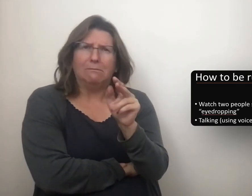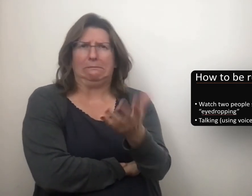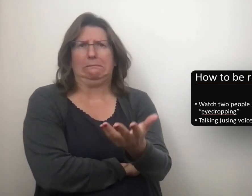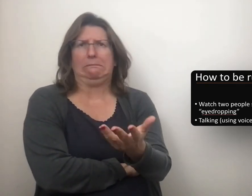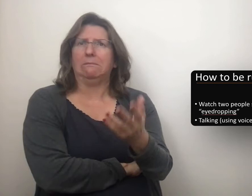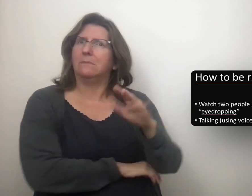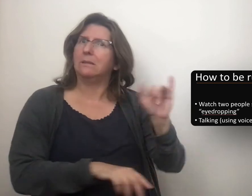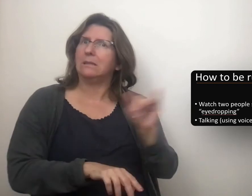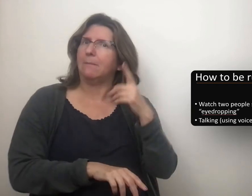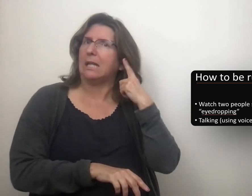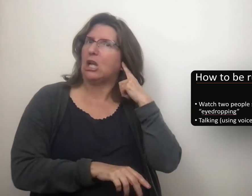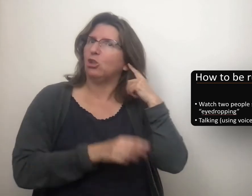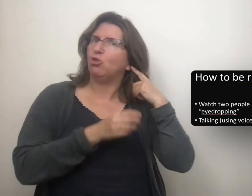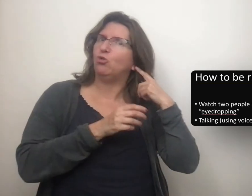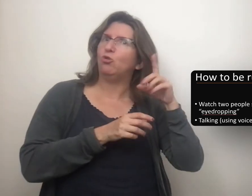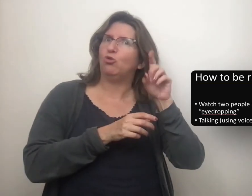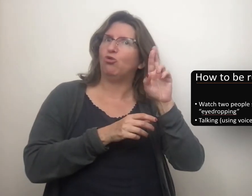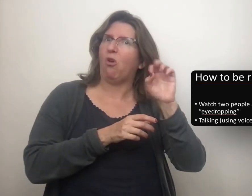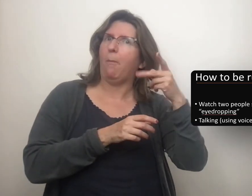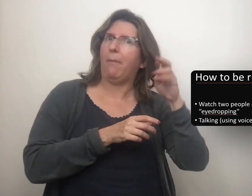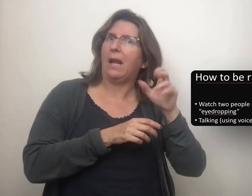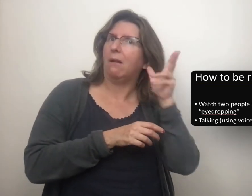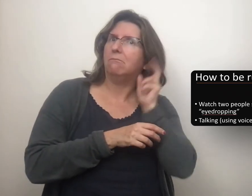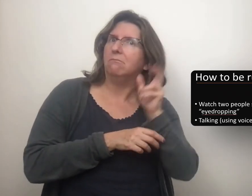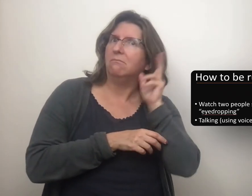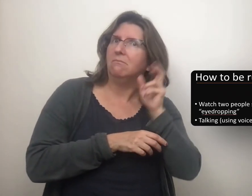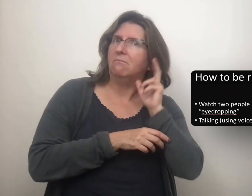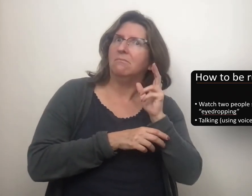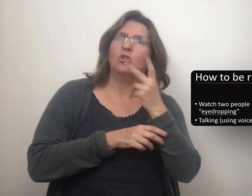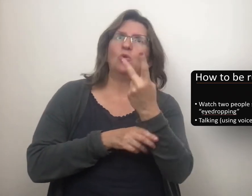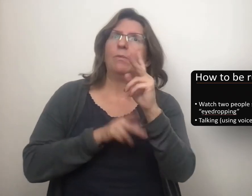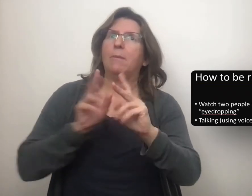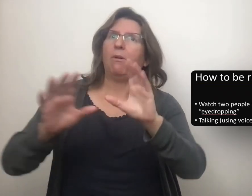Watching the sign conversations of deaf people is the same idea as eavesdropping.